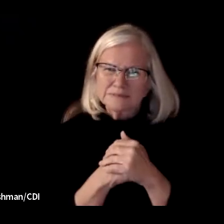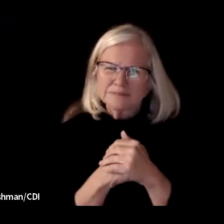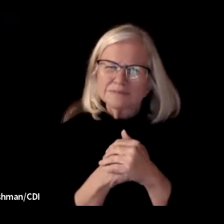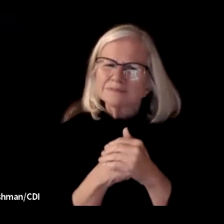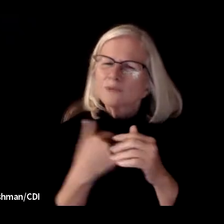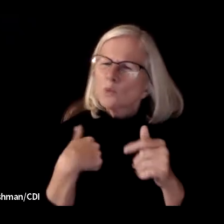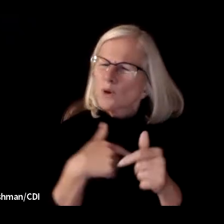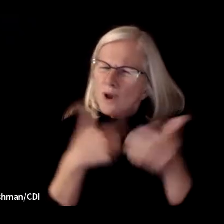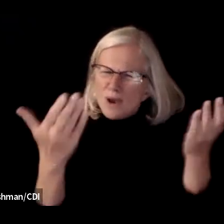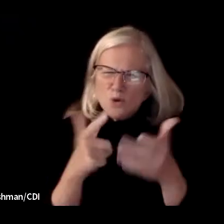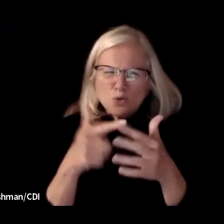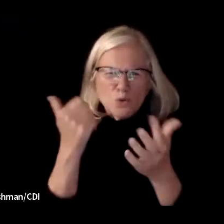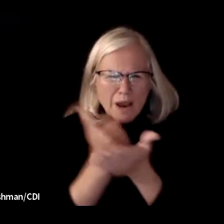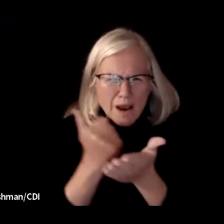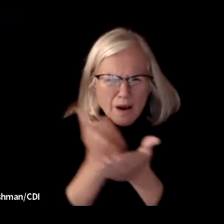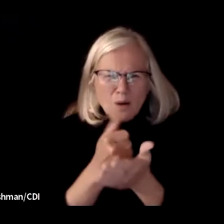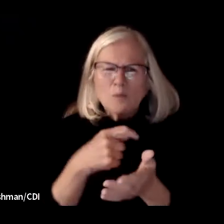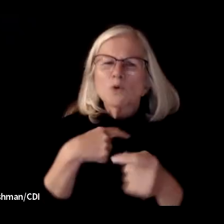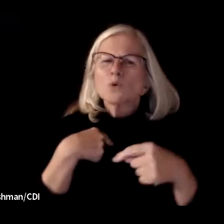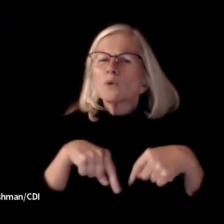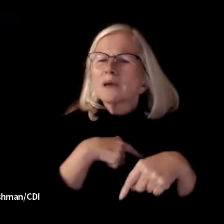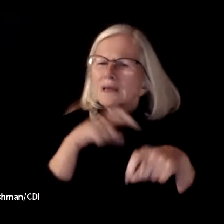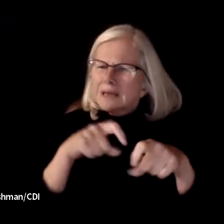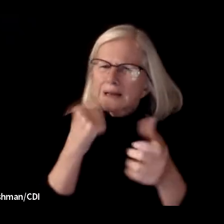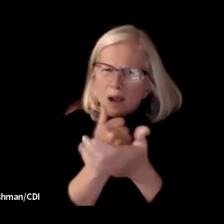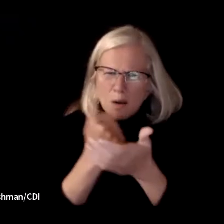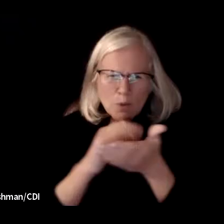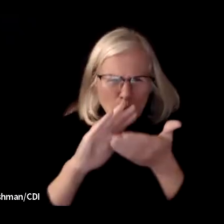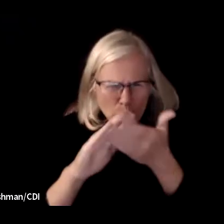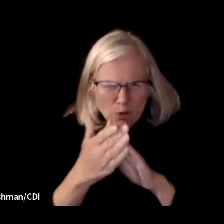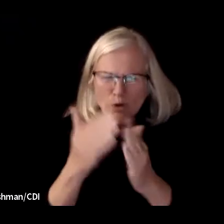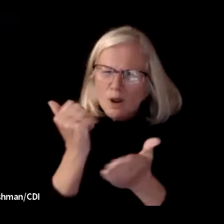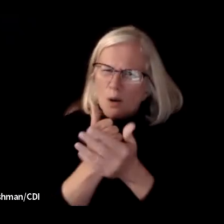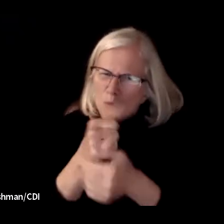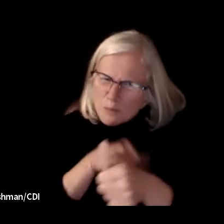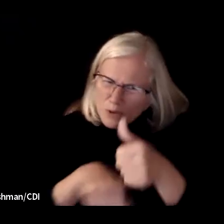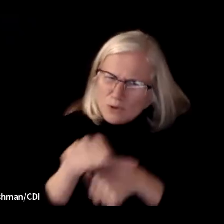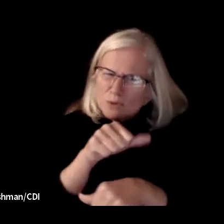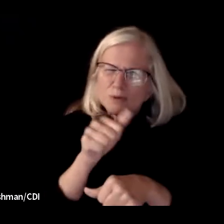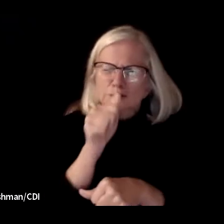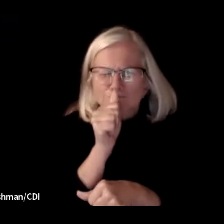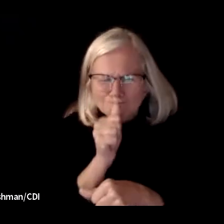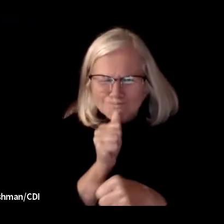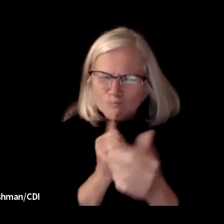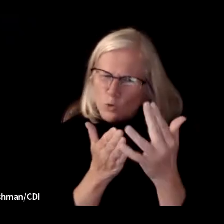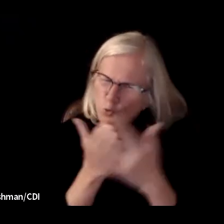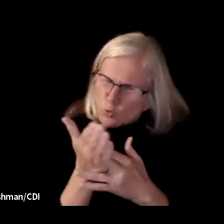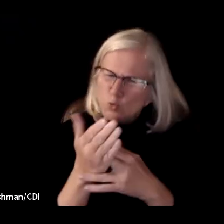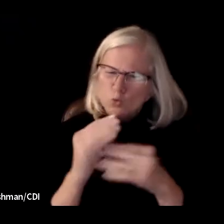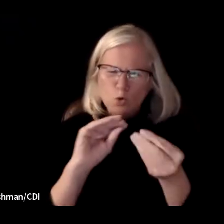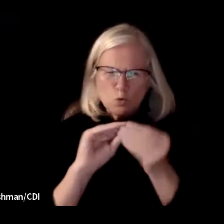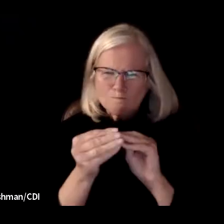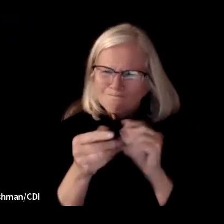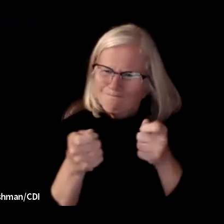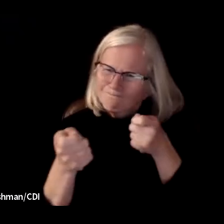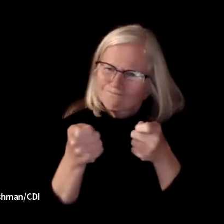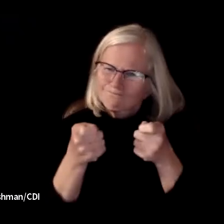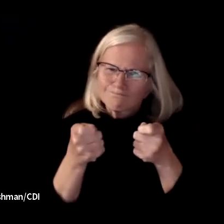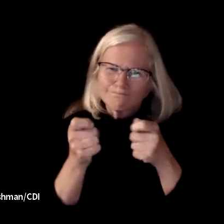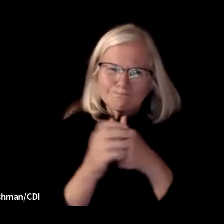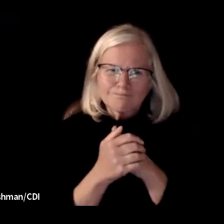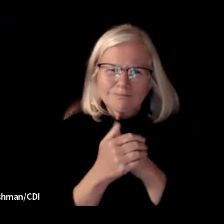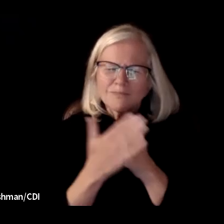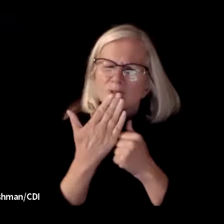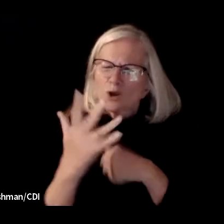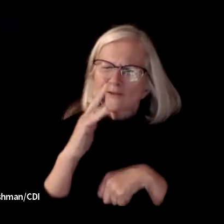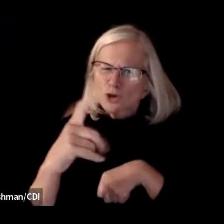communities and each other in order to get through this together. With that, I want to thank you for your time this afternoon, and I would like